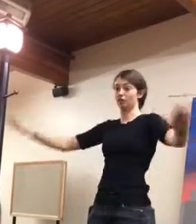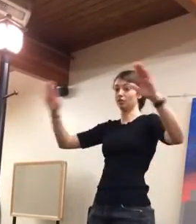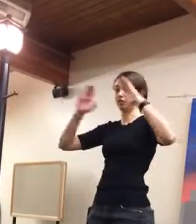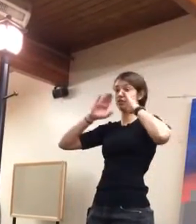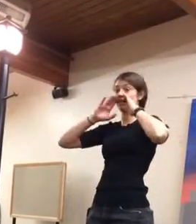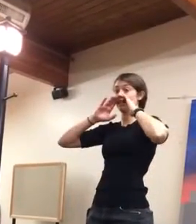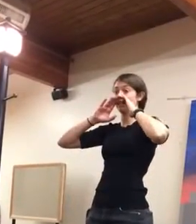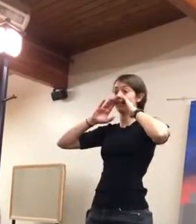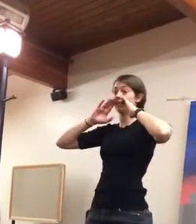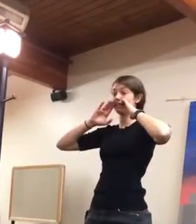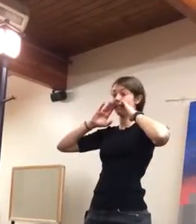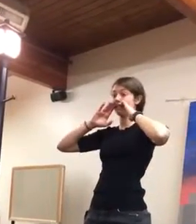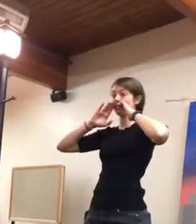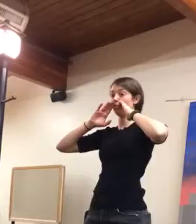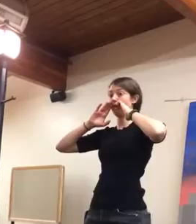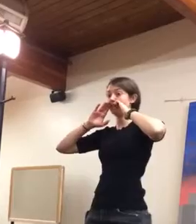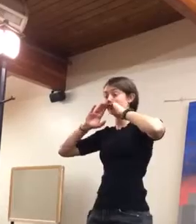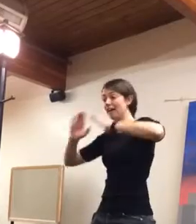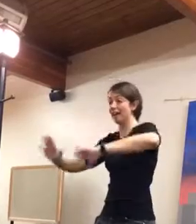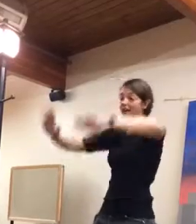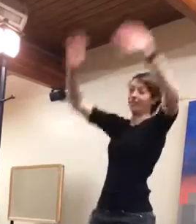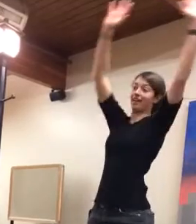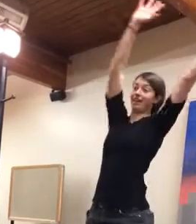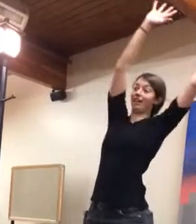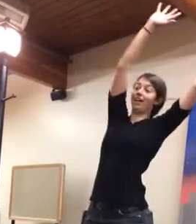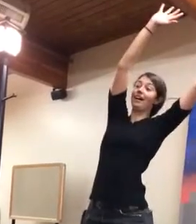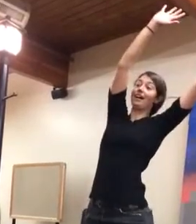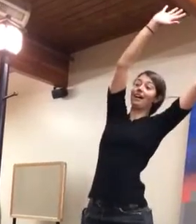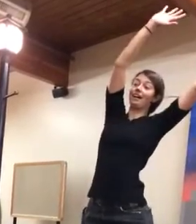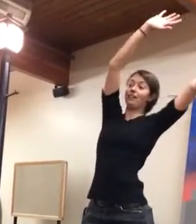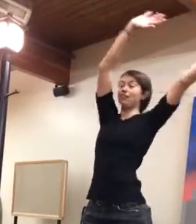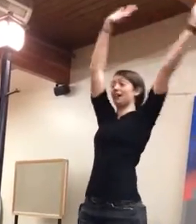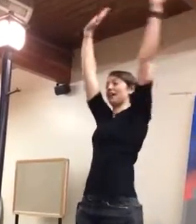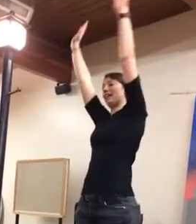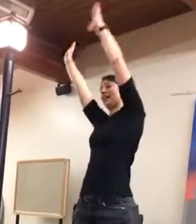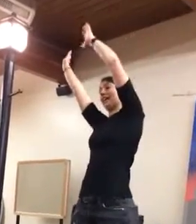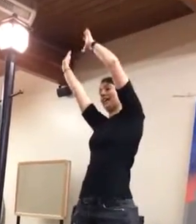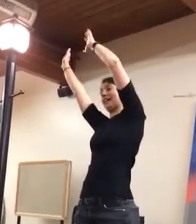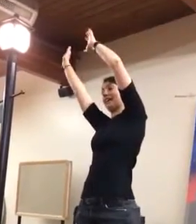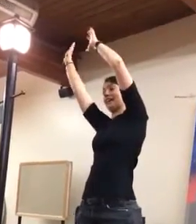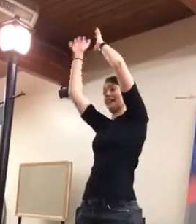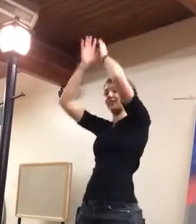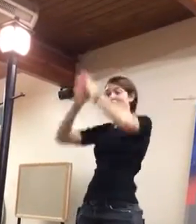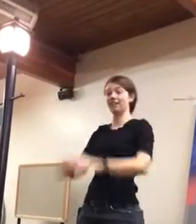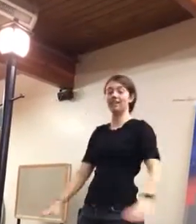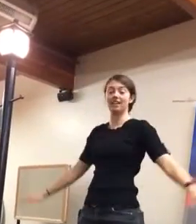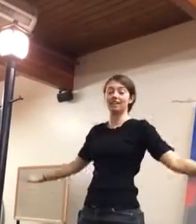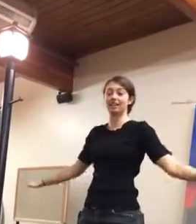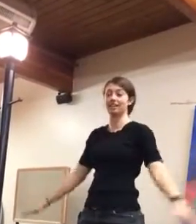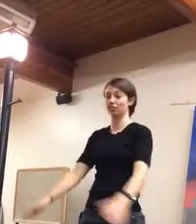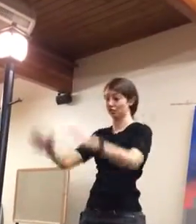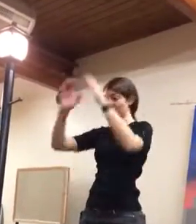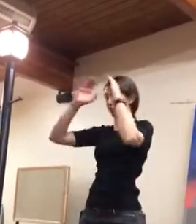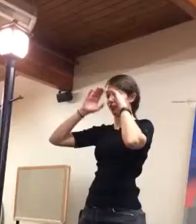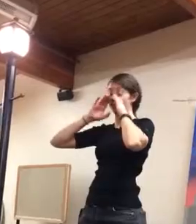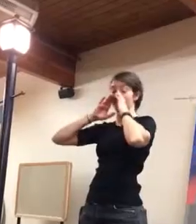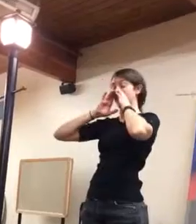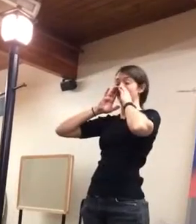nature sing. Then we say heaven twice, and heaven and nature